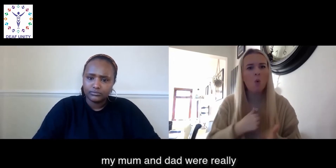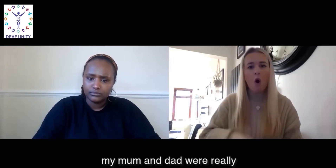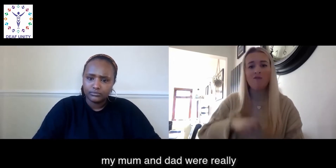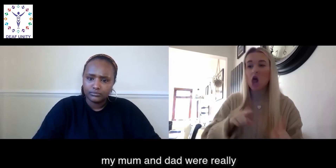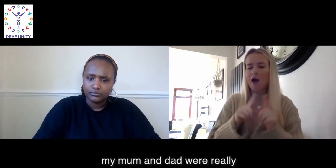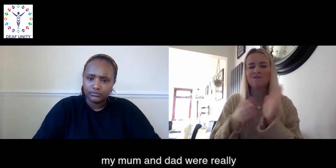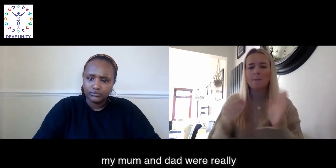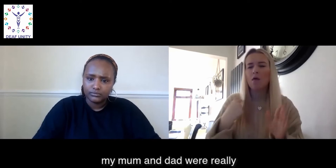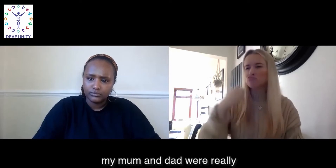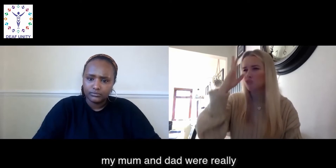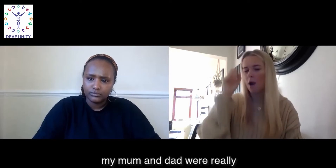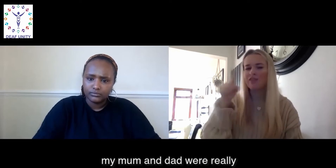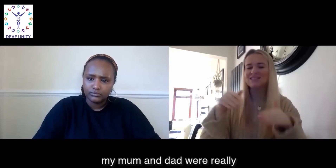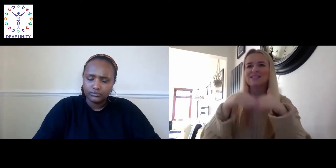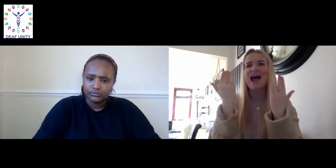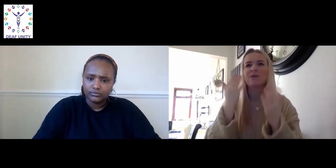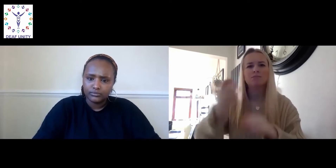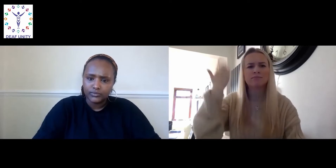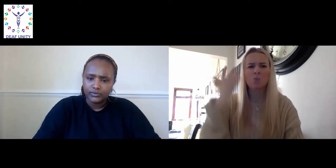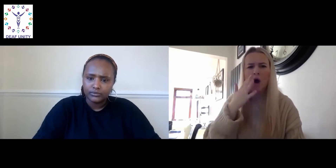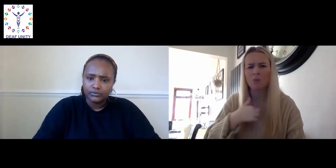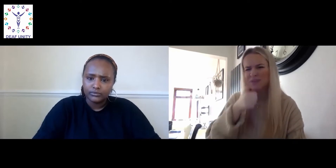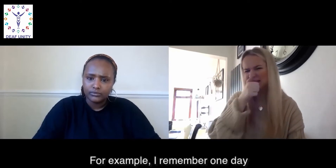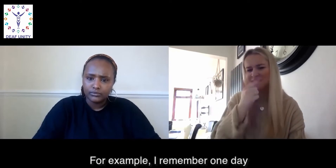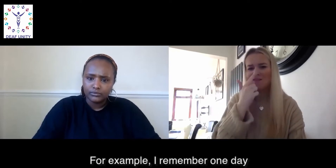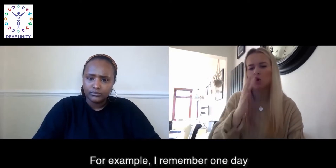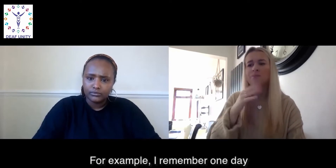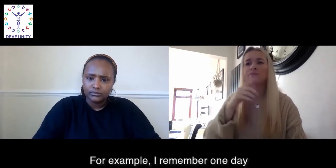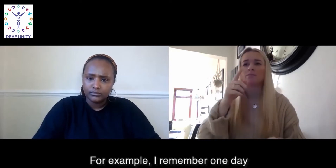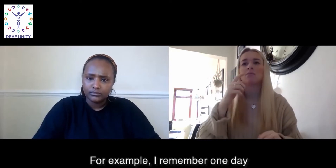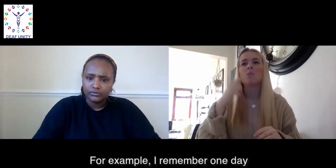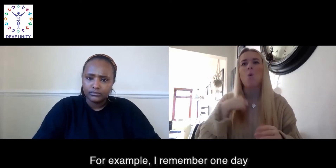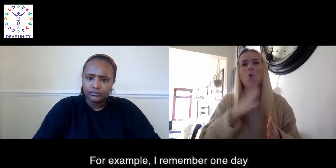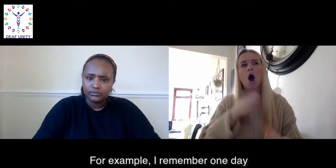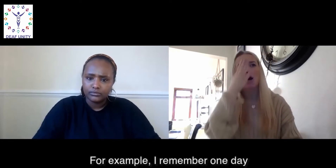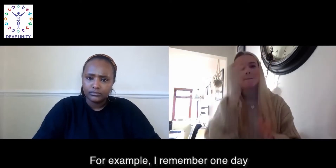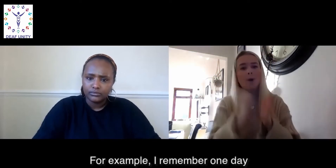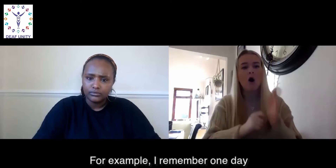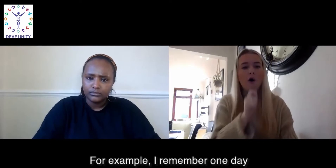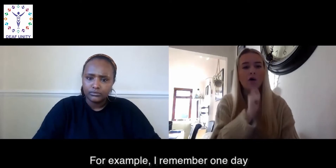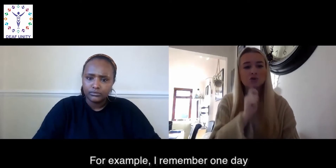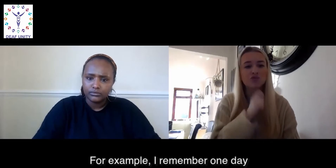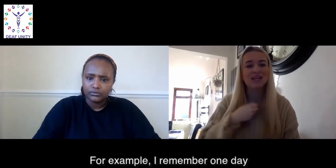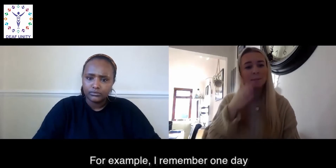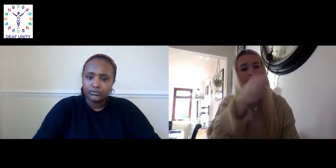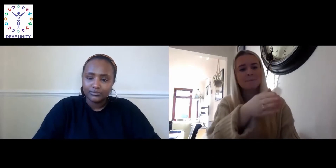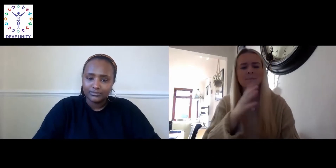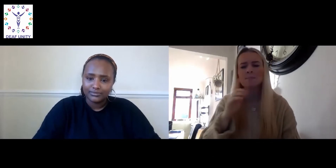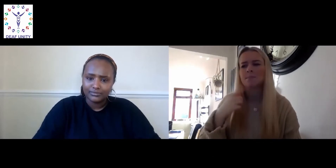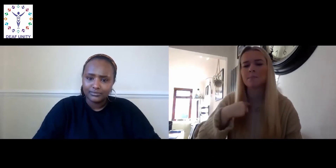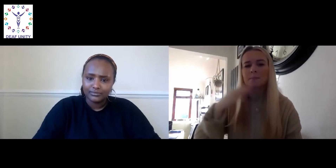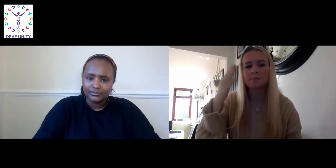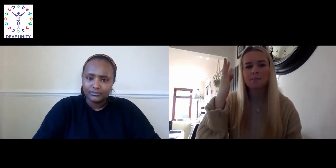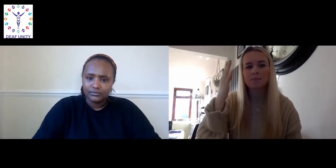encouraging and made sure I felt confident. For example, I remember one day when I was about 6 or 7, I wanted to go and buy an